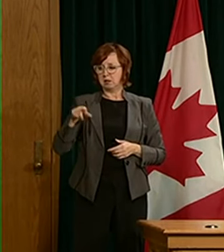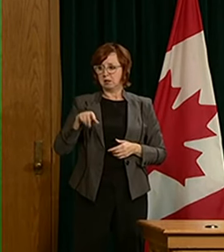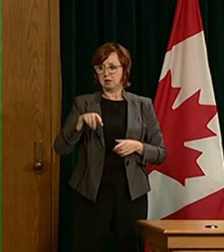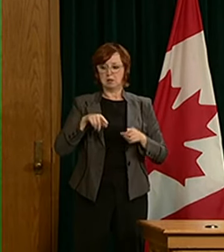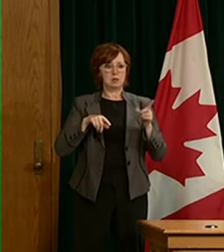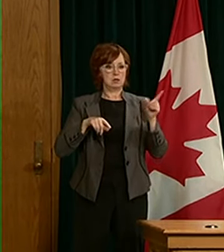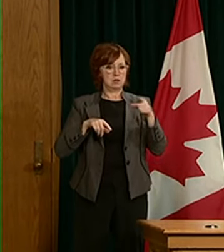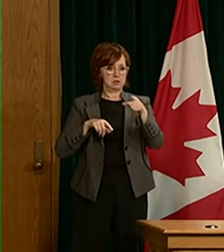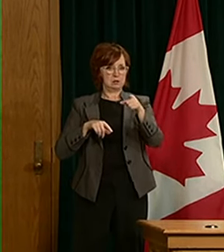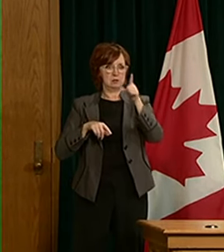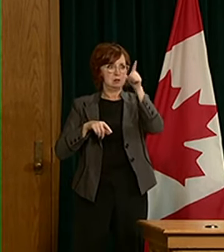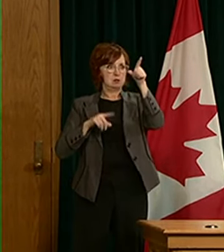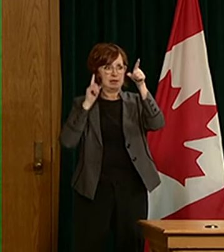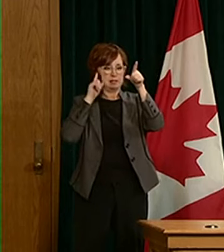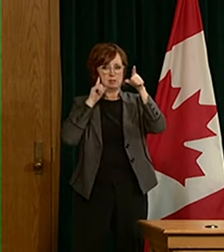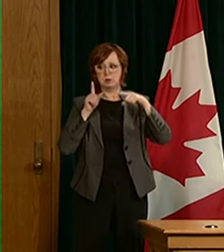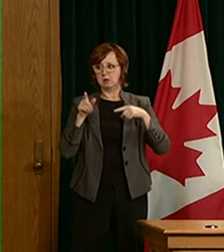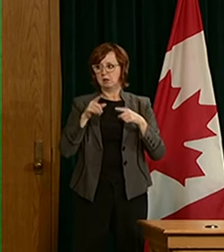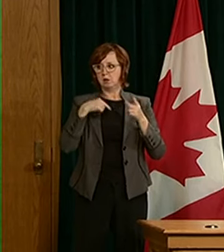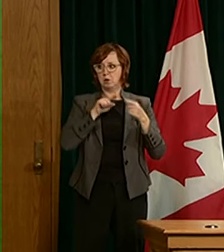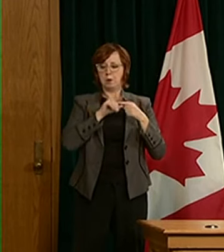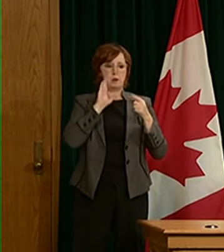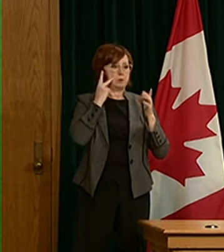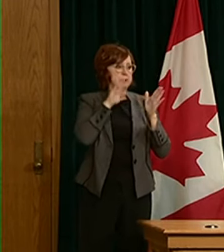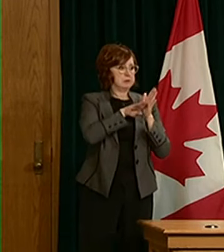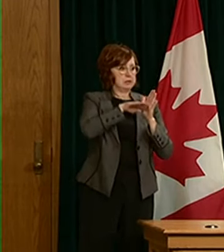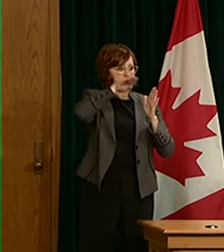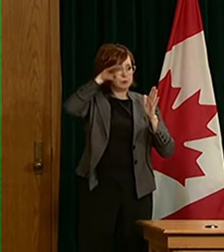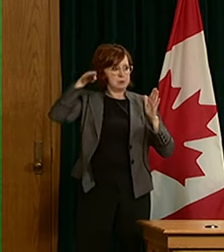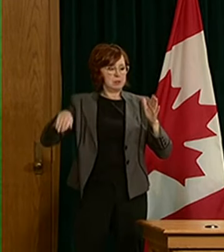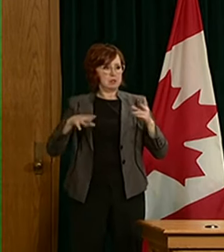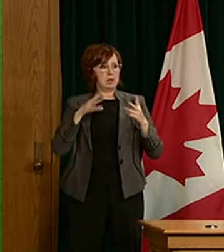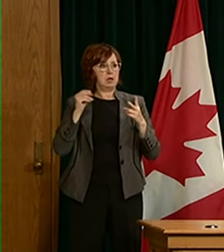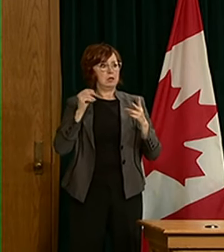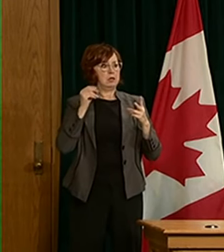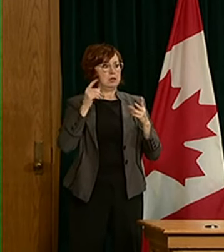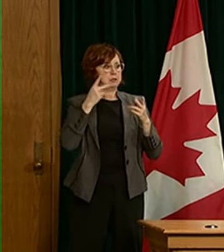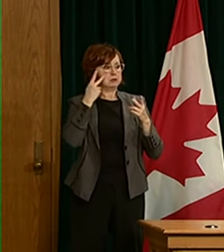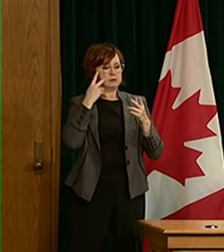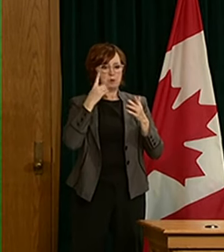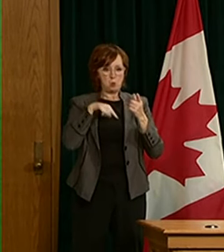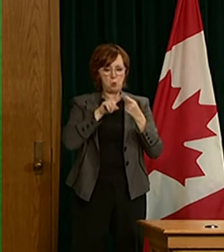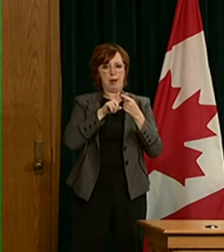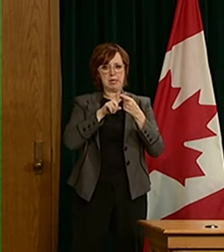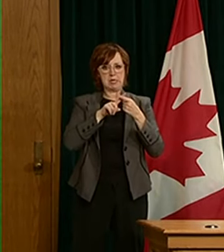to when we might be able to see the peak and anticipate some of those measures relaxing.